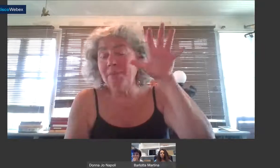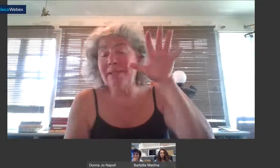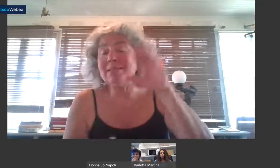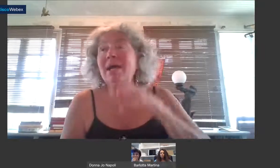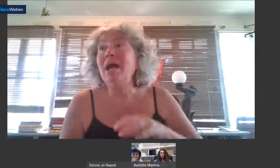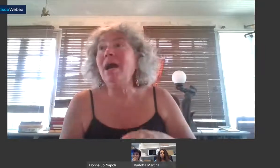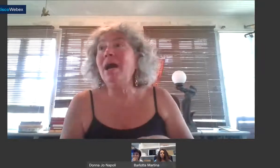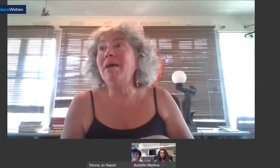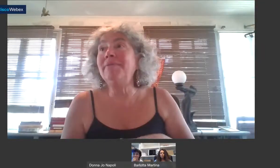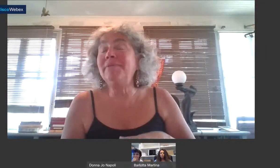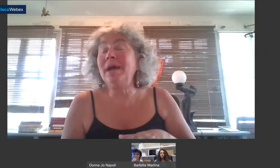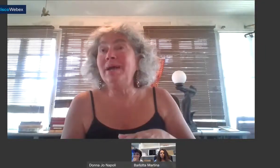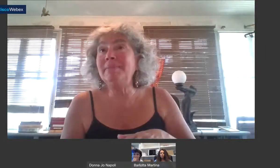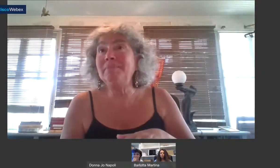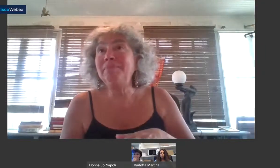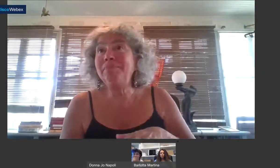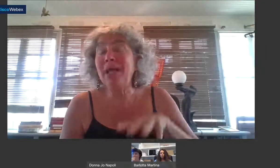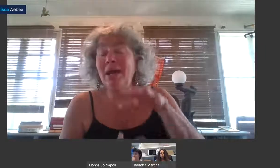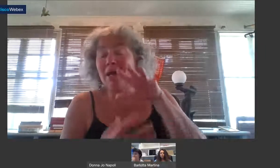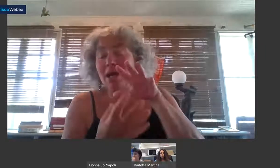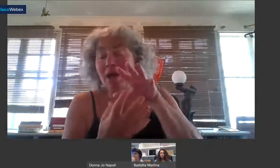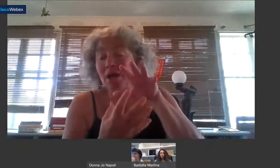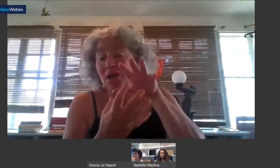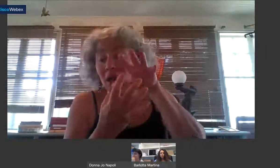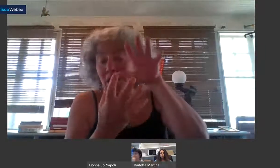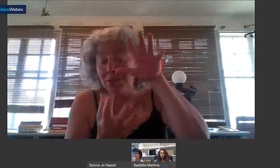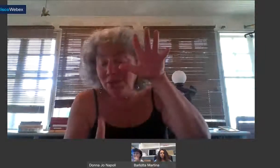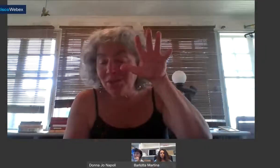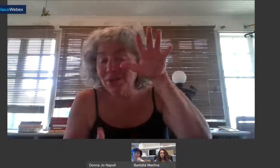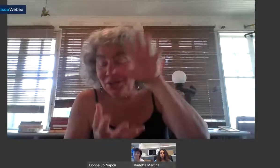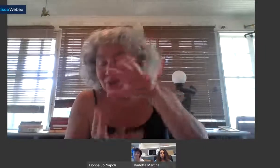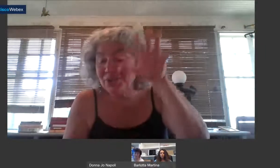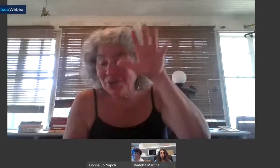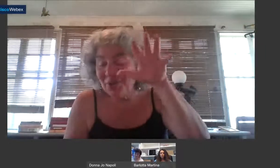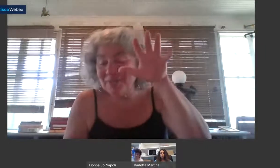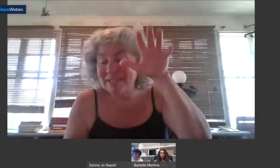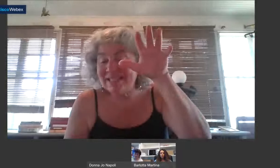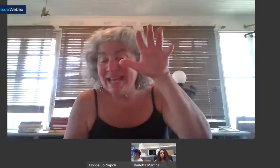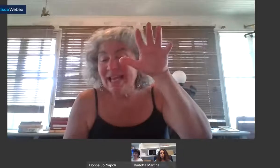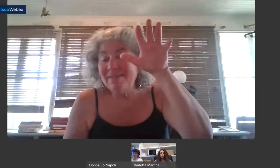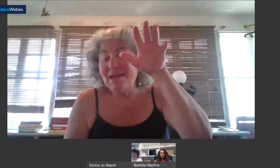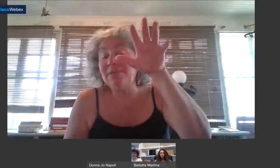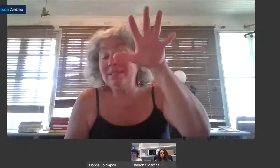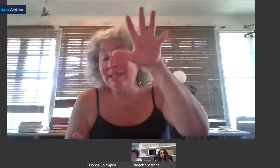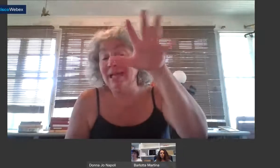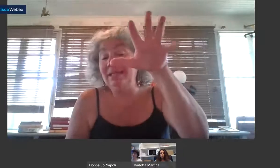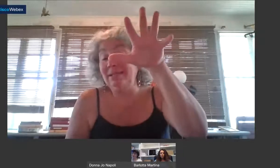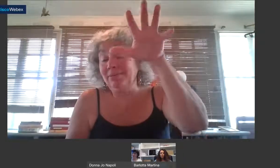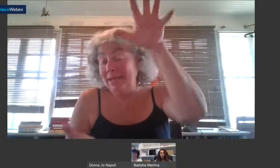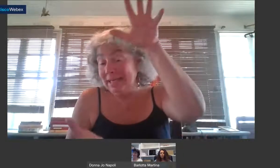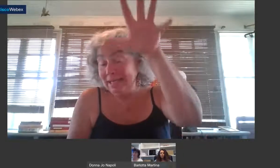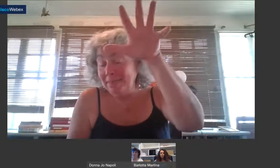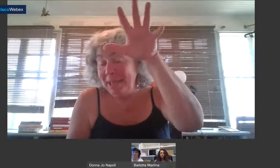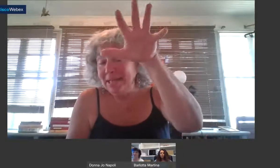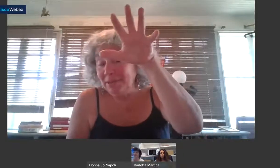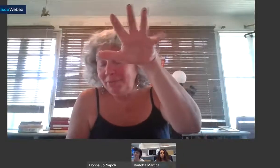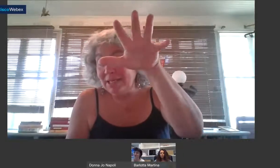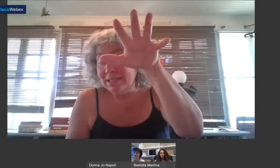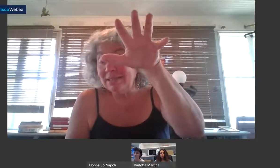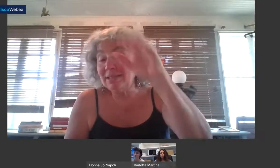corpus of a huge corpus that was collected for independent reasons